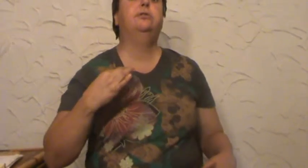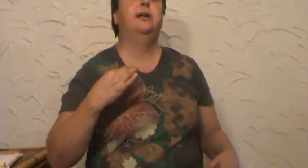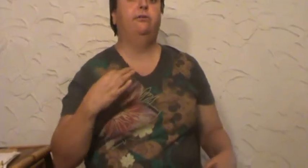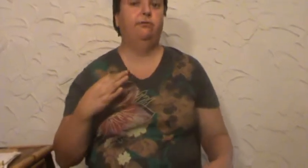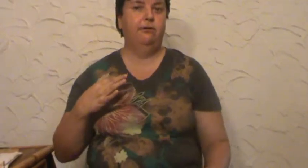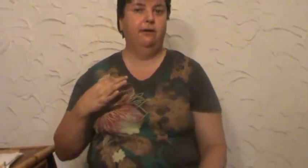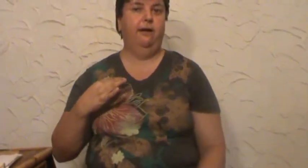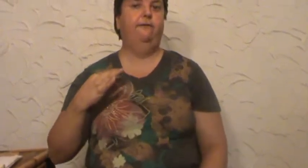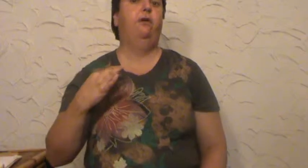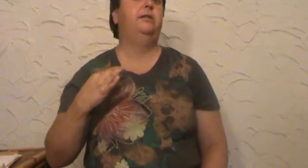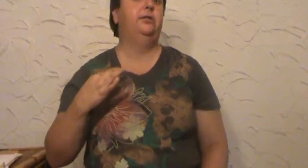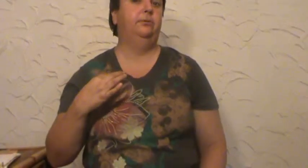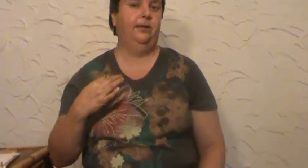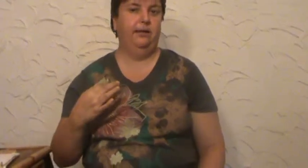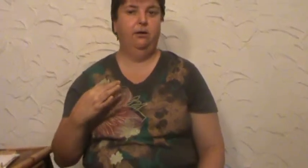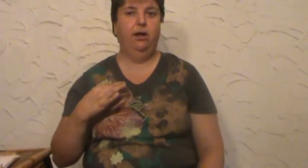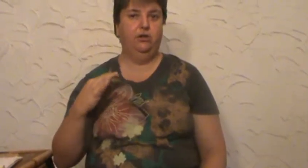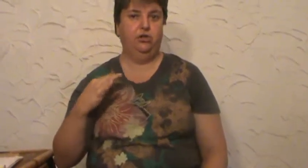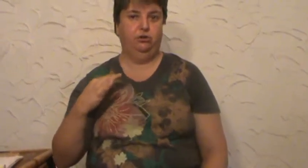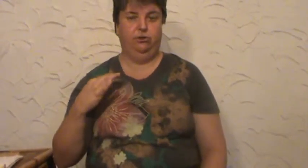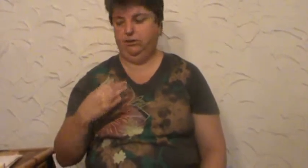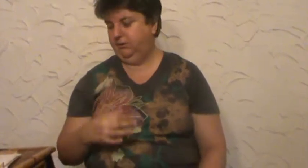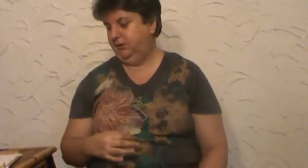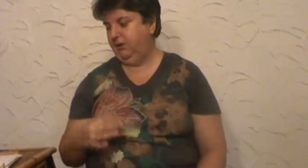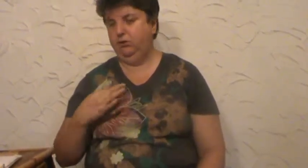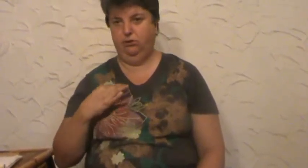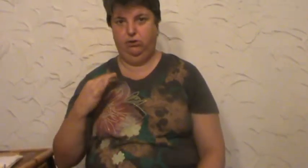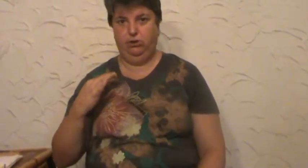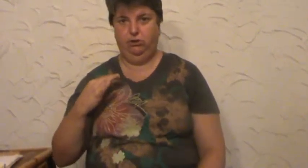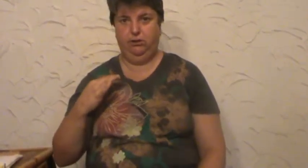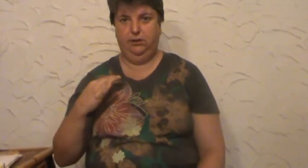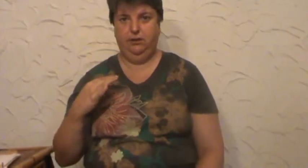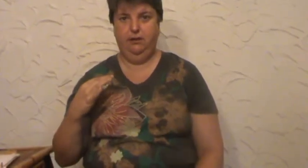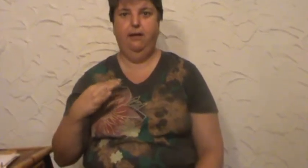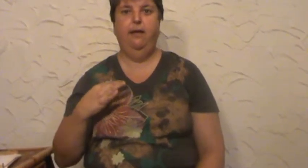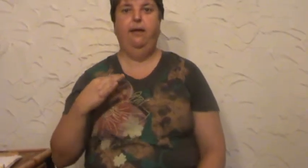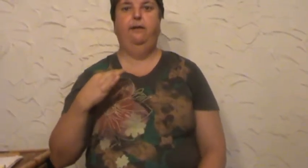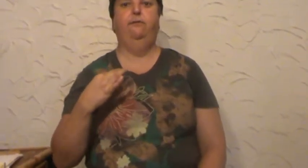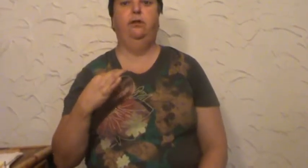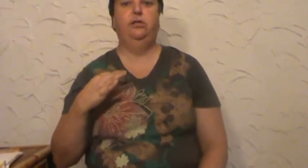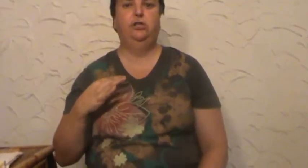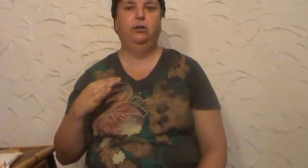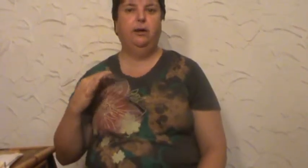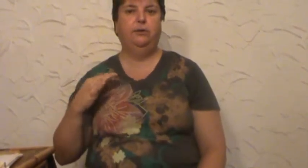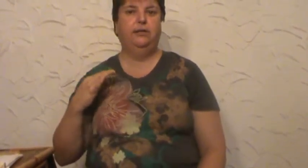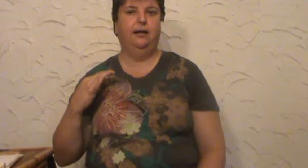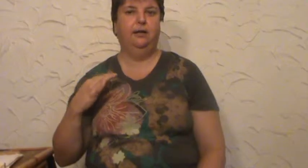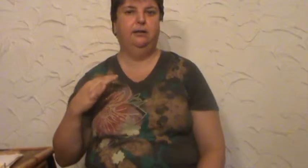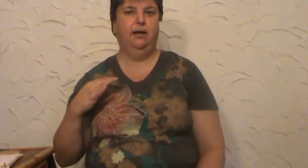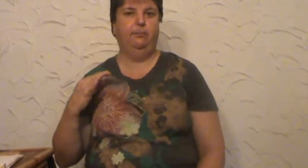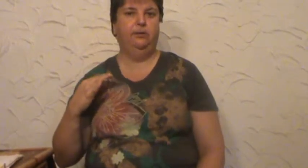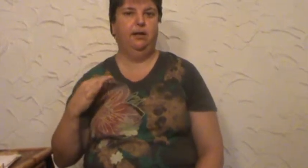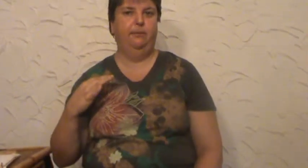yourself. I volunteer me. And shirt. So shirt and volunteer. Shirt I would tag a couple of times.